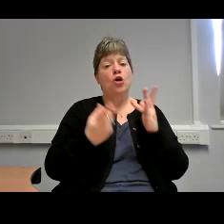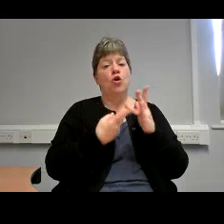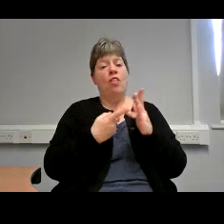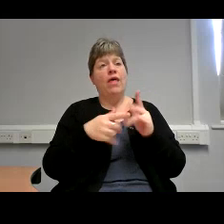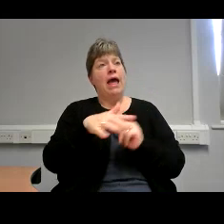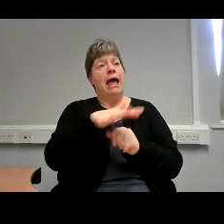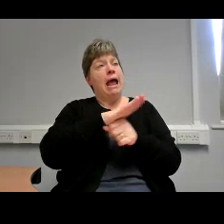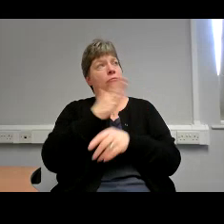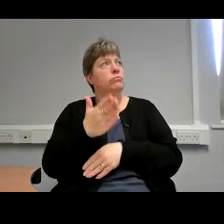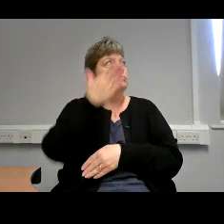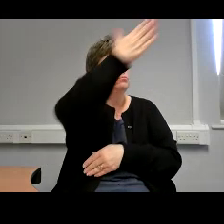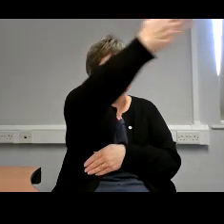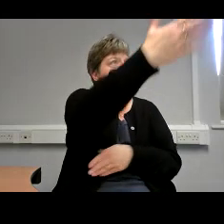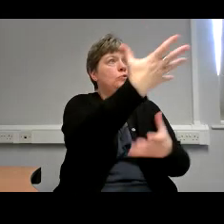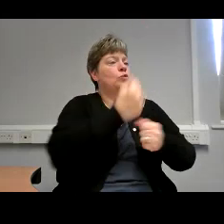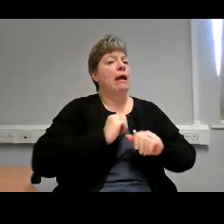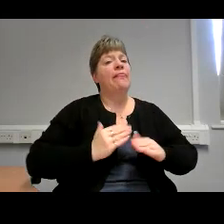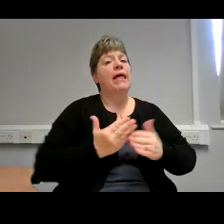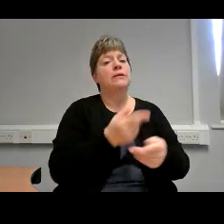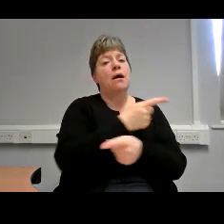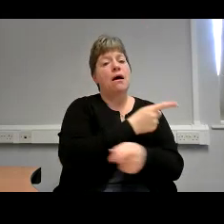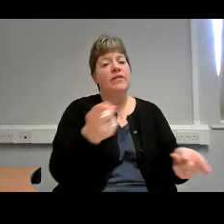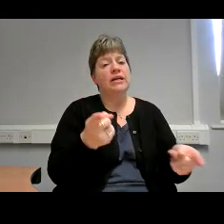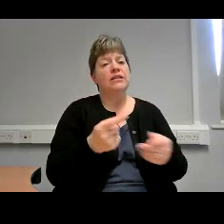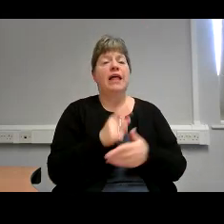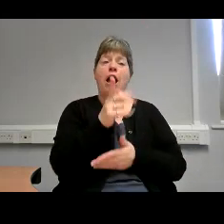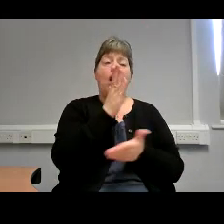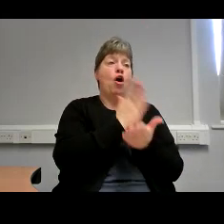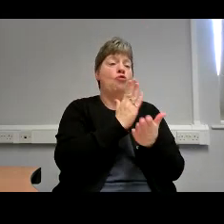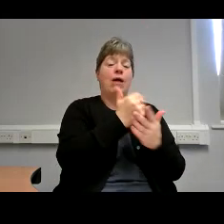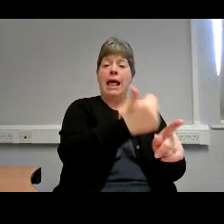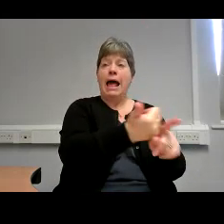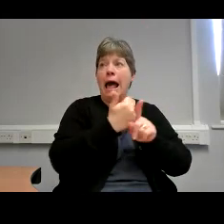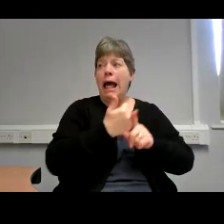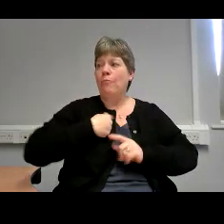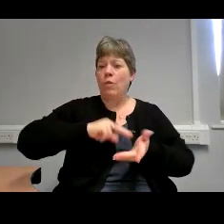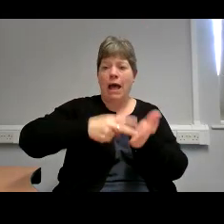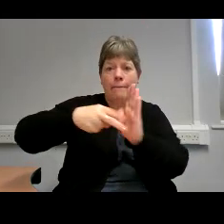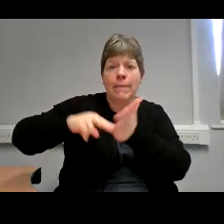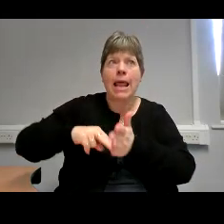to go to access that service. So that really helps with planning and preventing